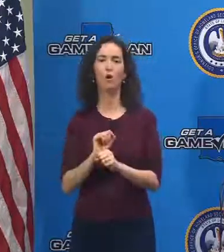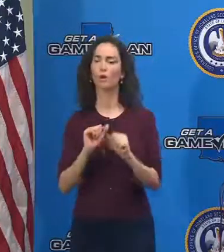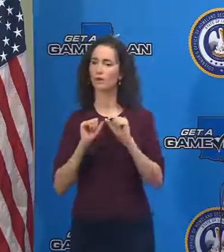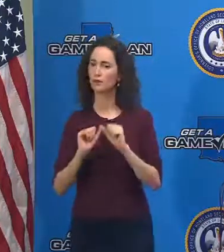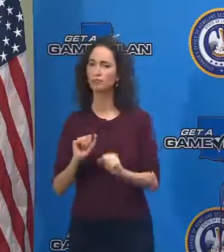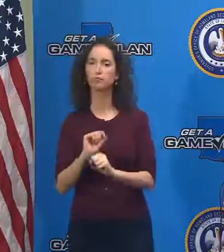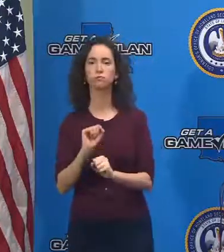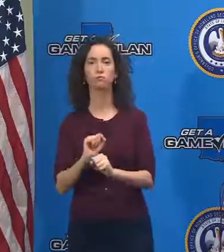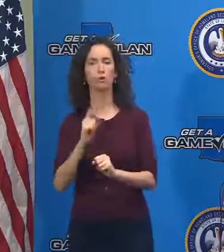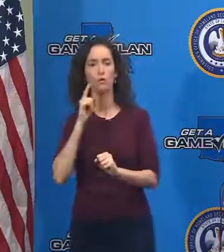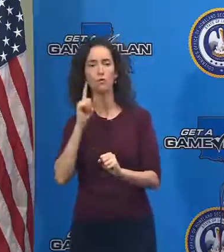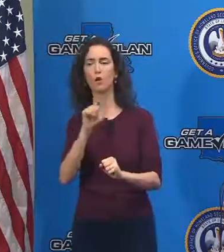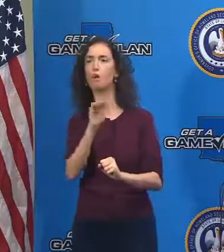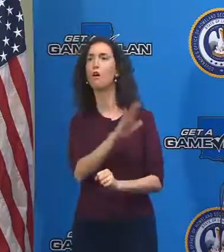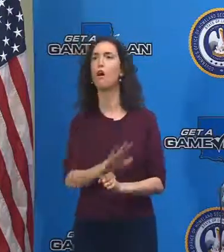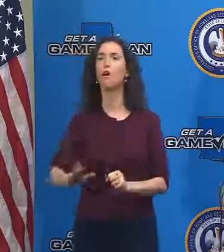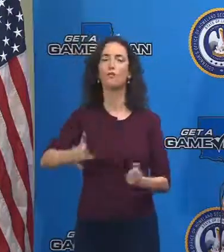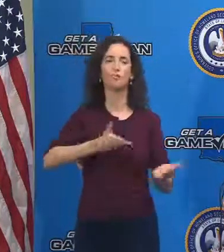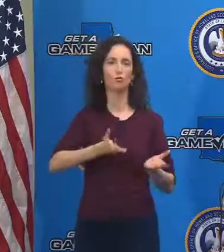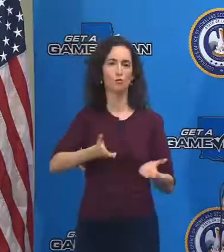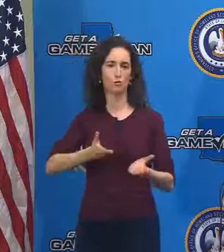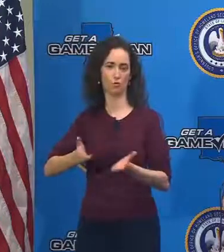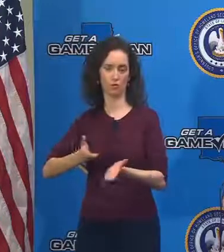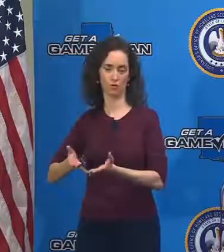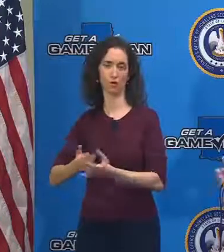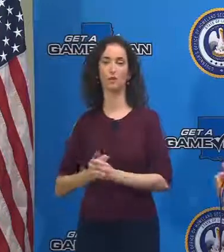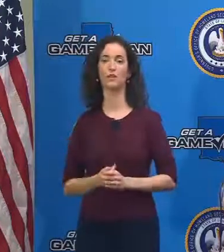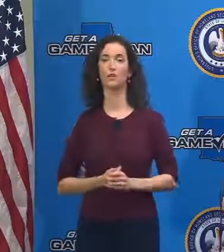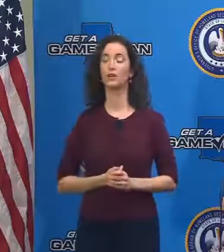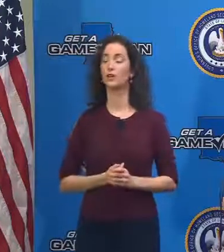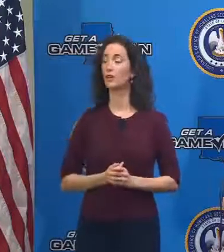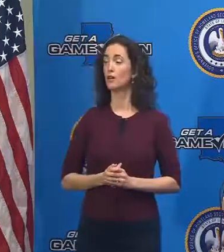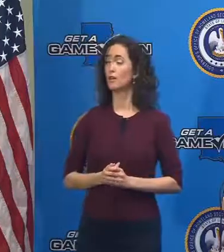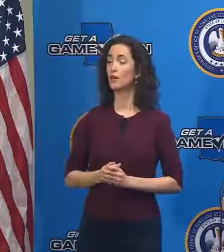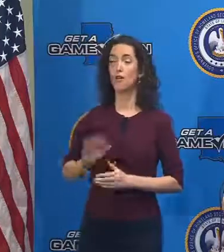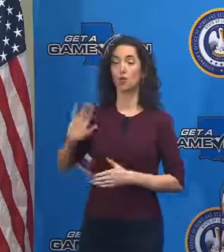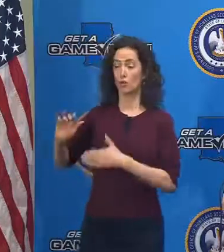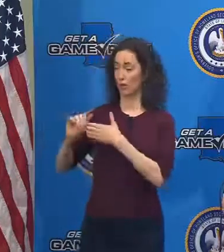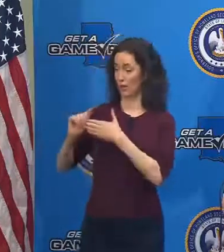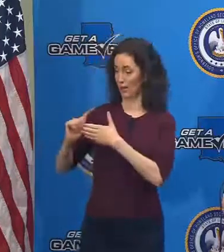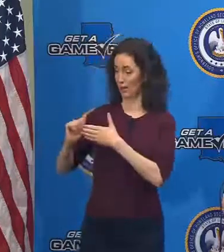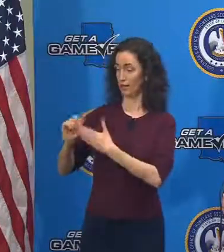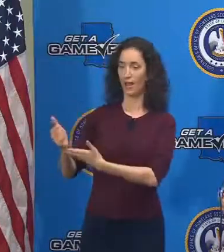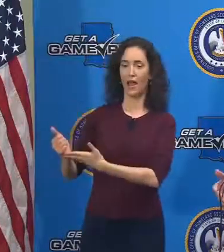do to serve the citizens of Louisiana. Your leadership has enabled us